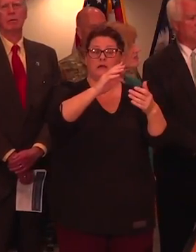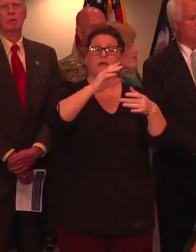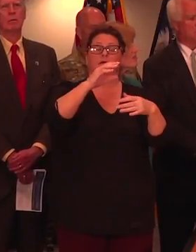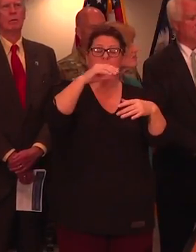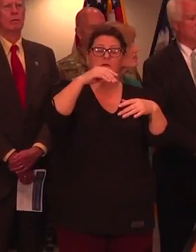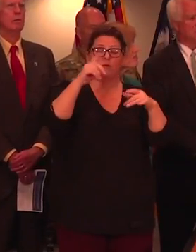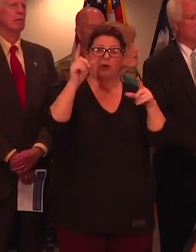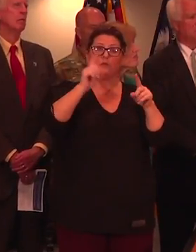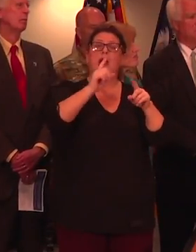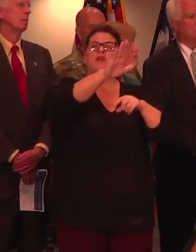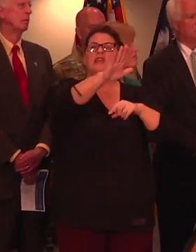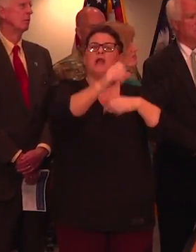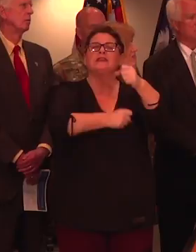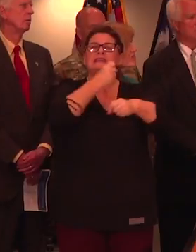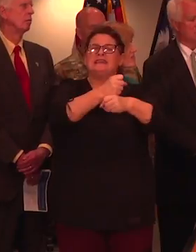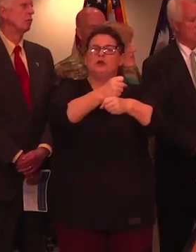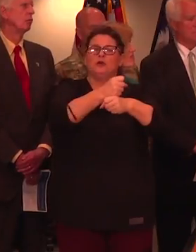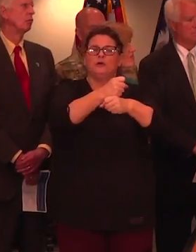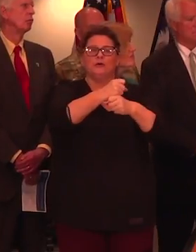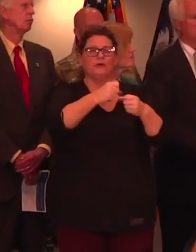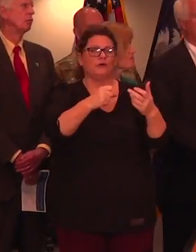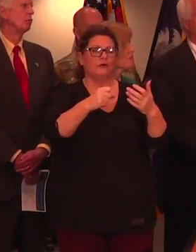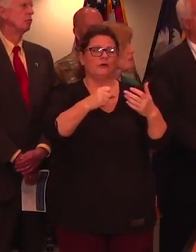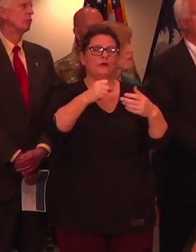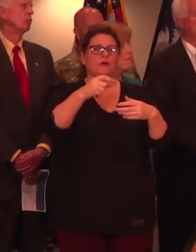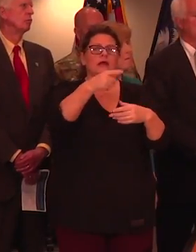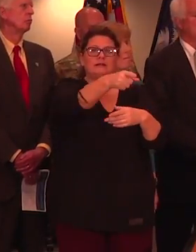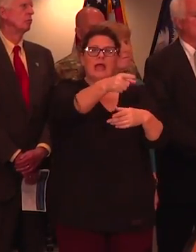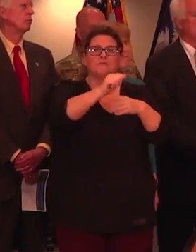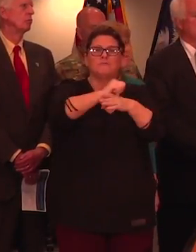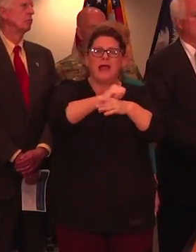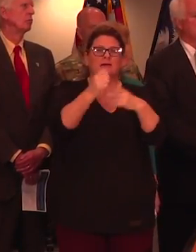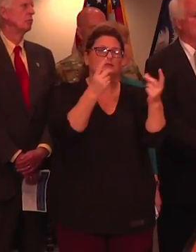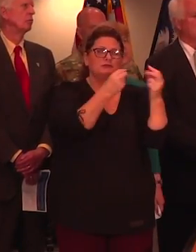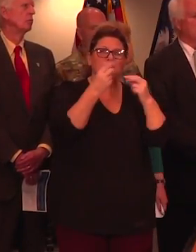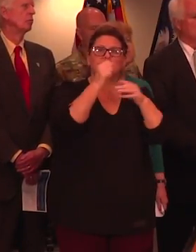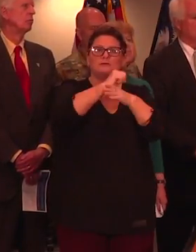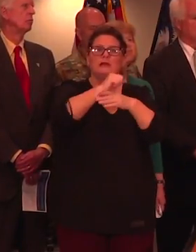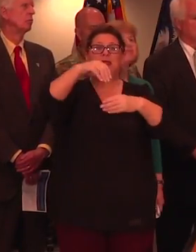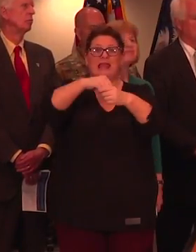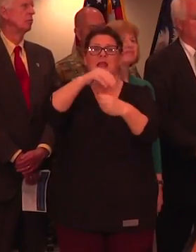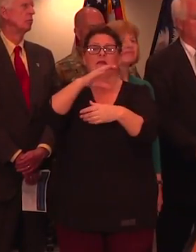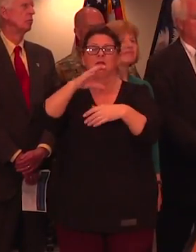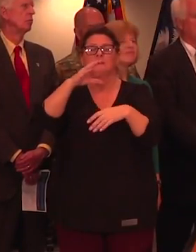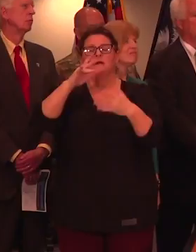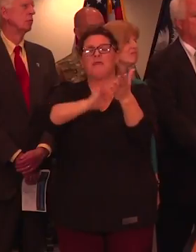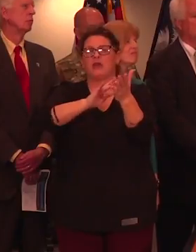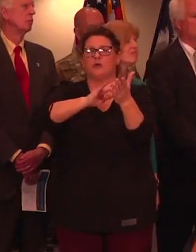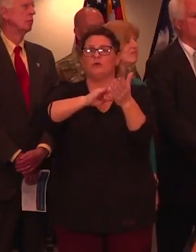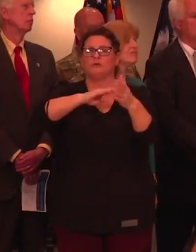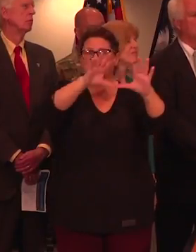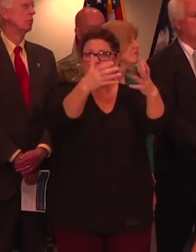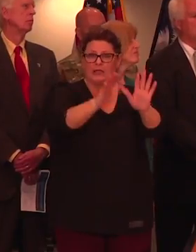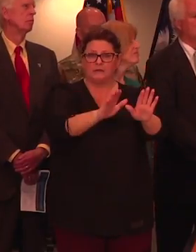the years where they are actually in practicing in clinical settings, I believe that those are individuals because they have some healthcare